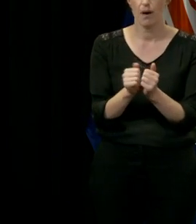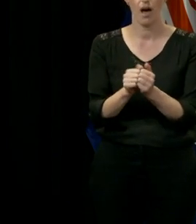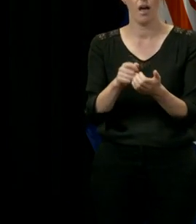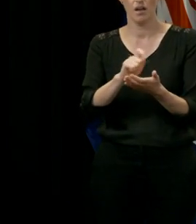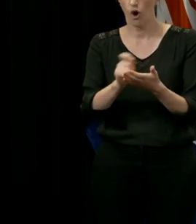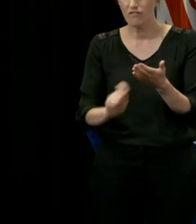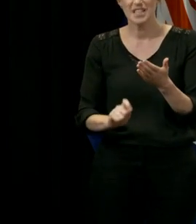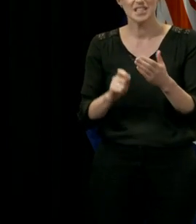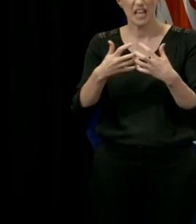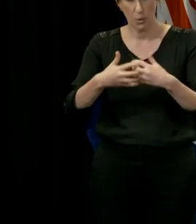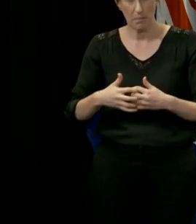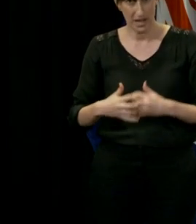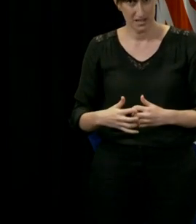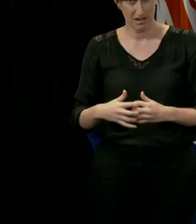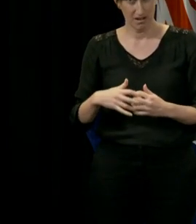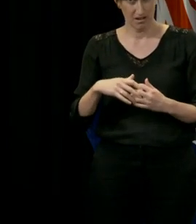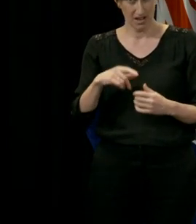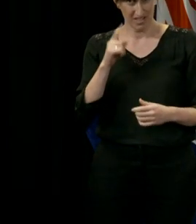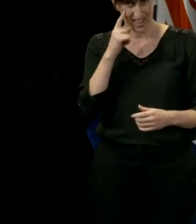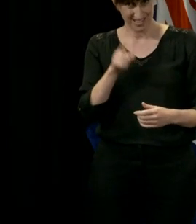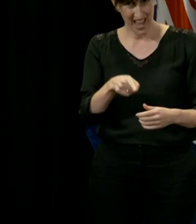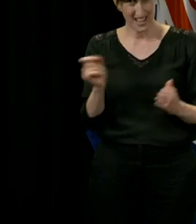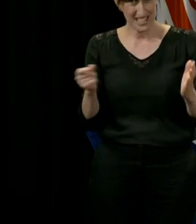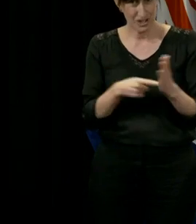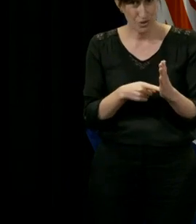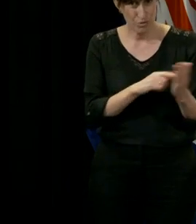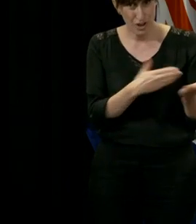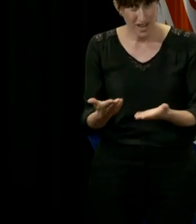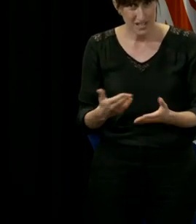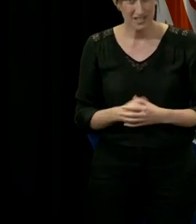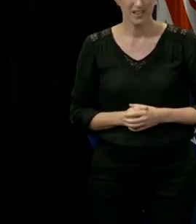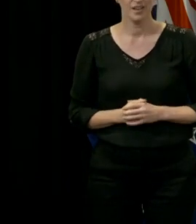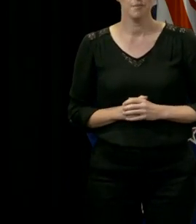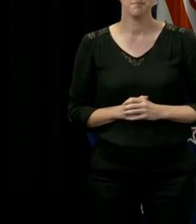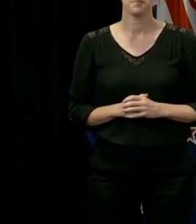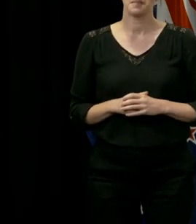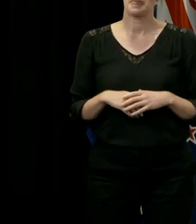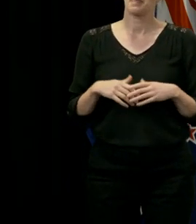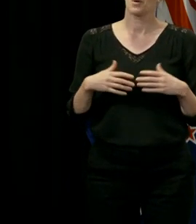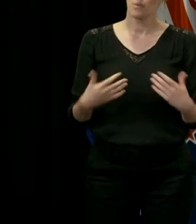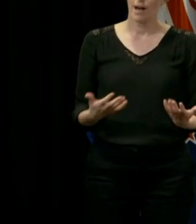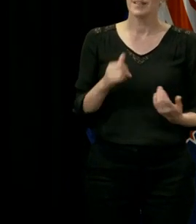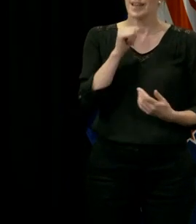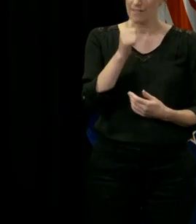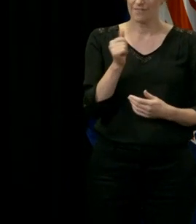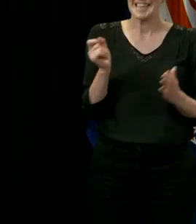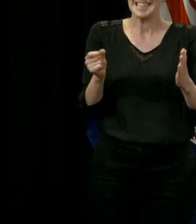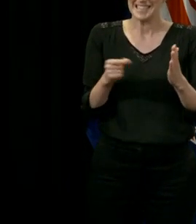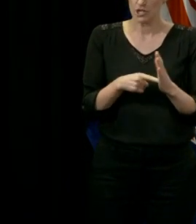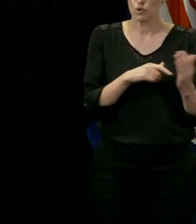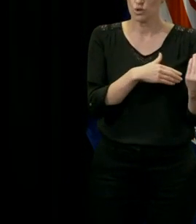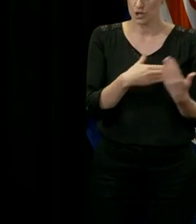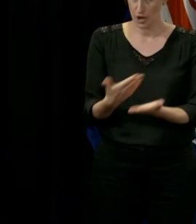e-commerce supply warehouse should be covered? I consider that if there is an essential service is